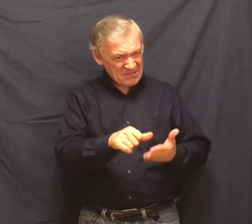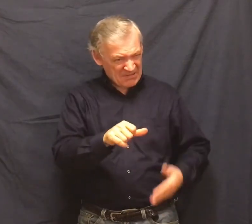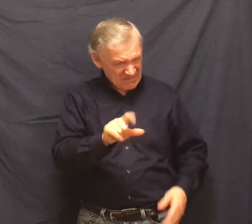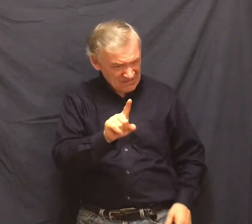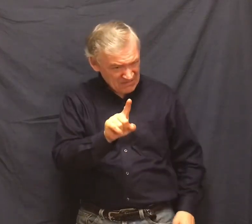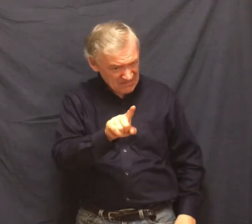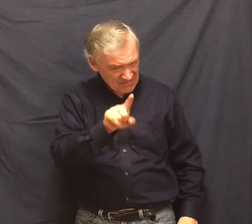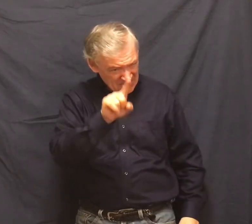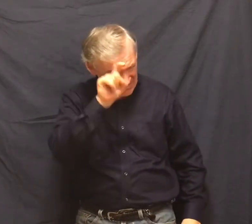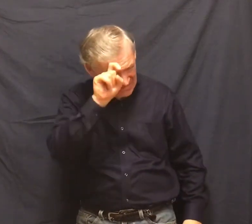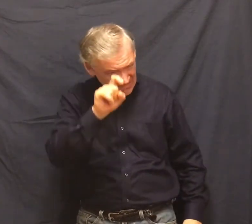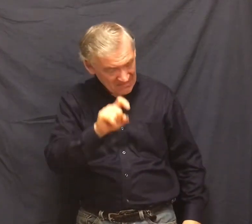I know it.